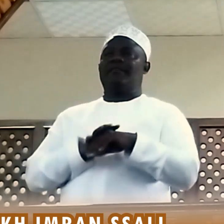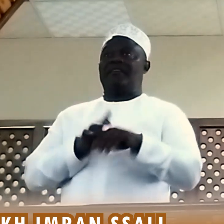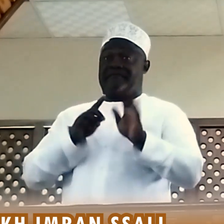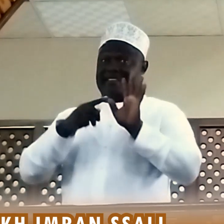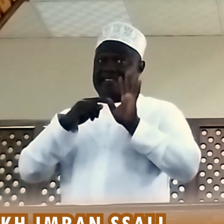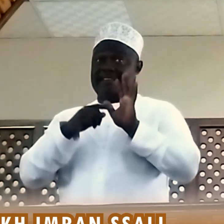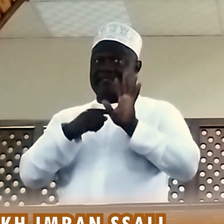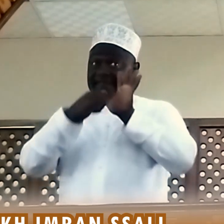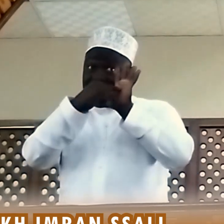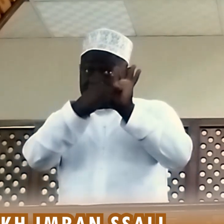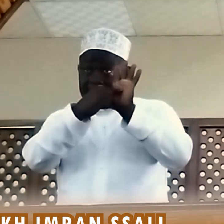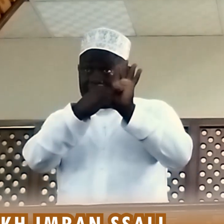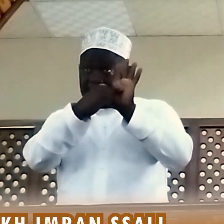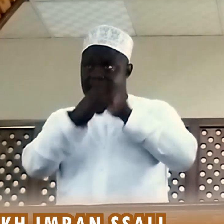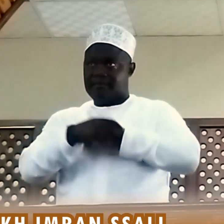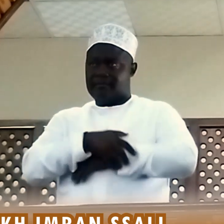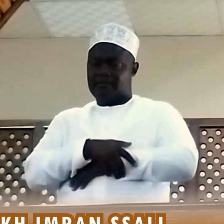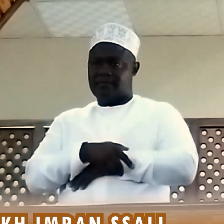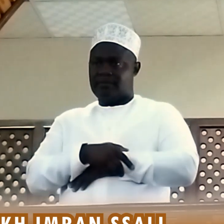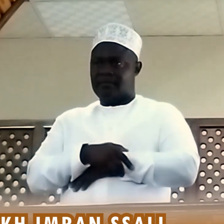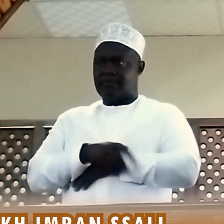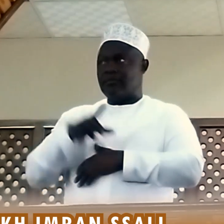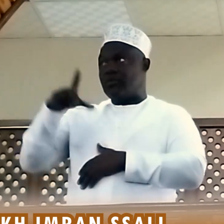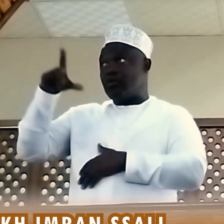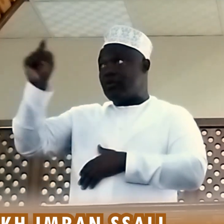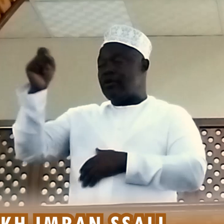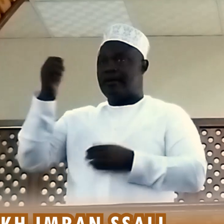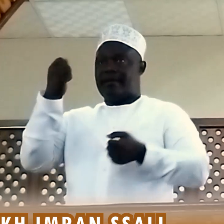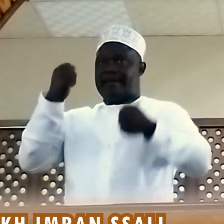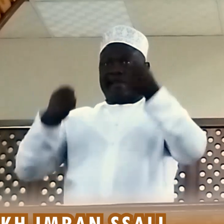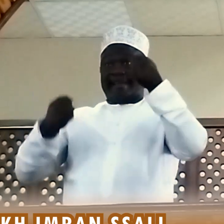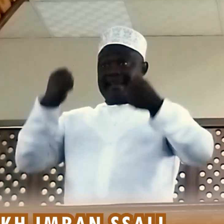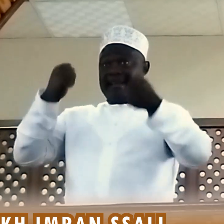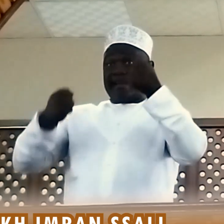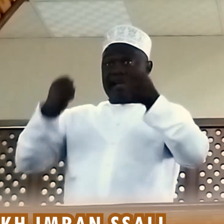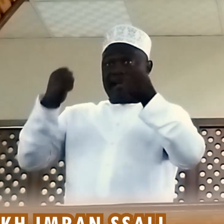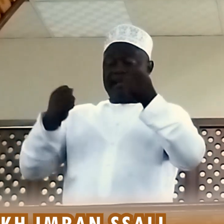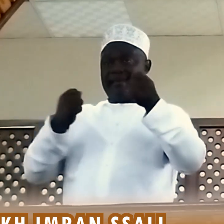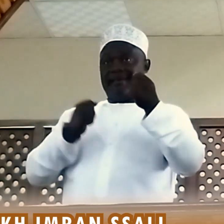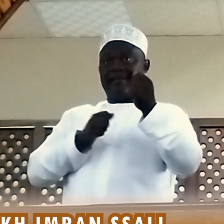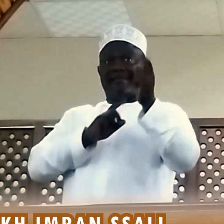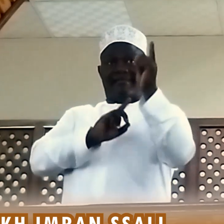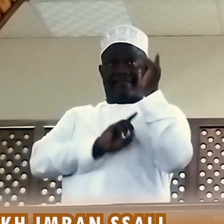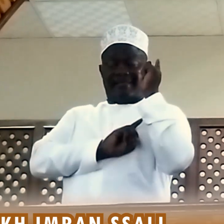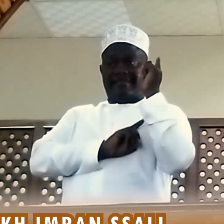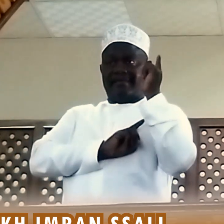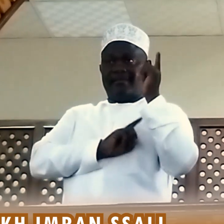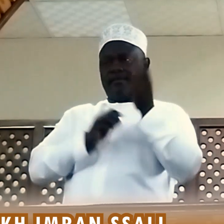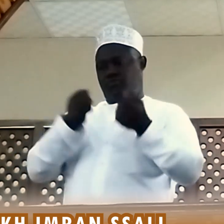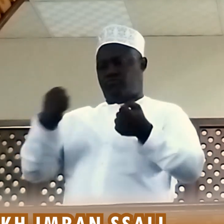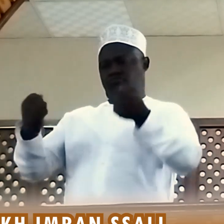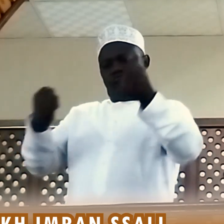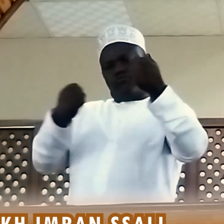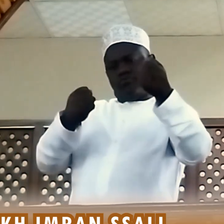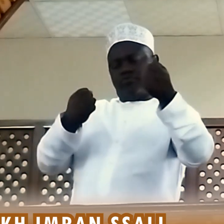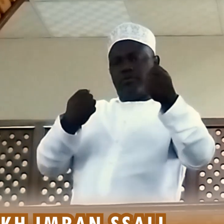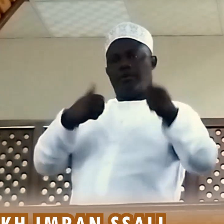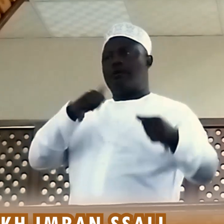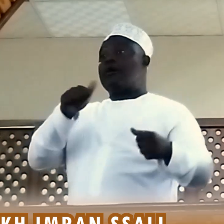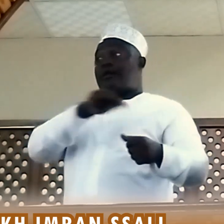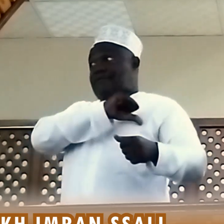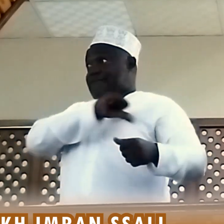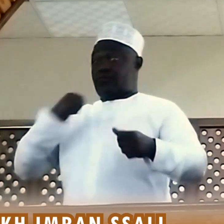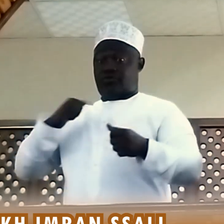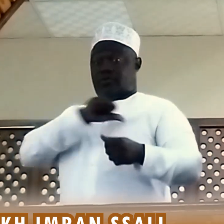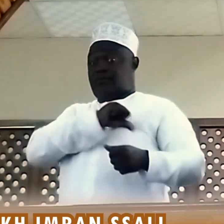Twala ekyokulabirako ng'ogenze okupaakinga awali omusirikale akuuma. Naga nti wano baagaanye